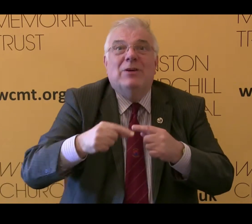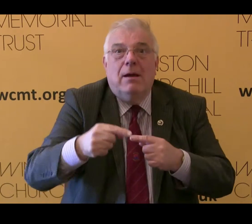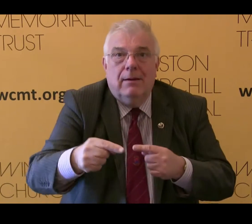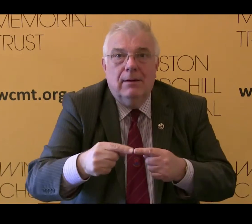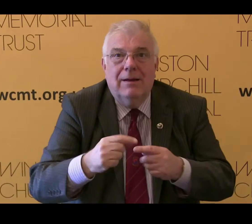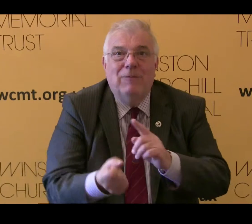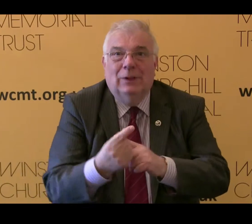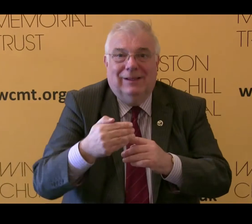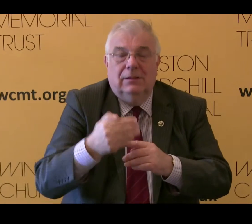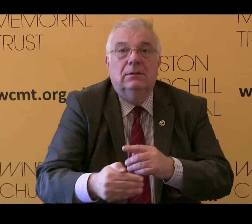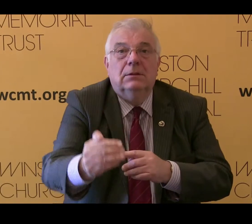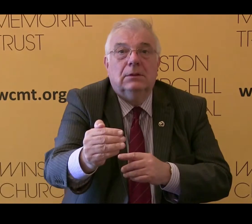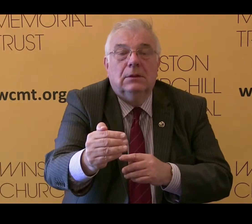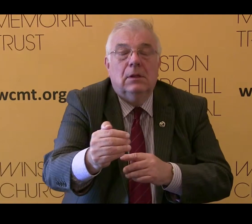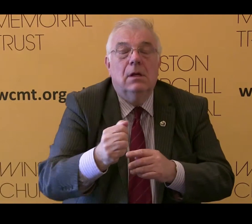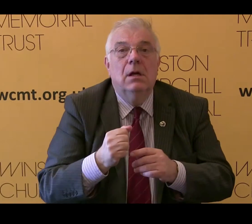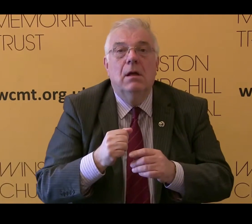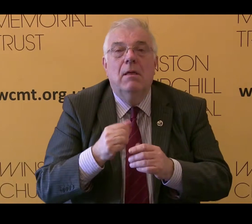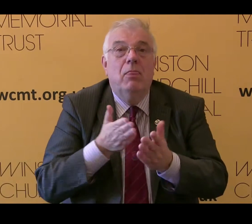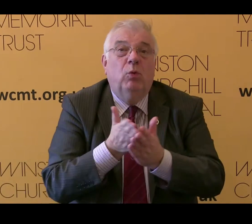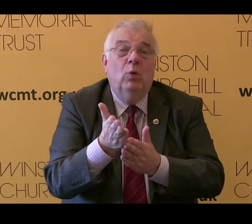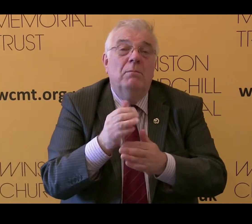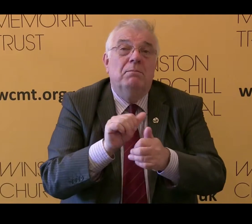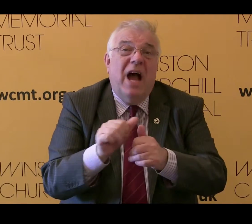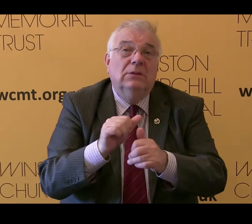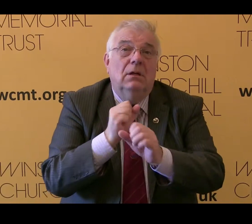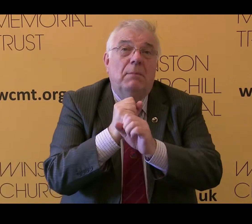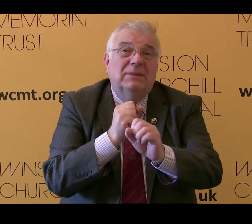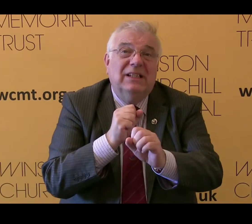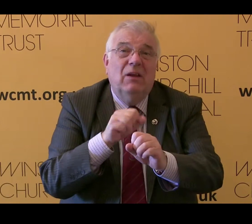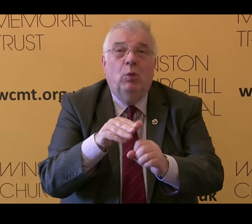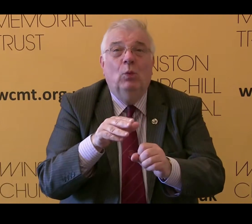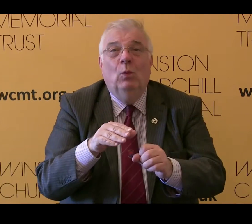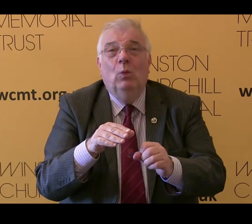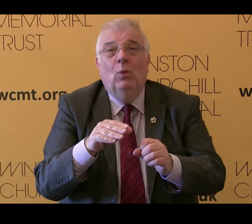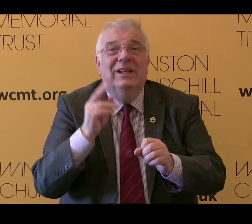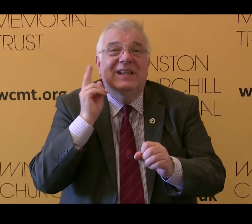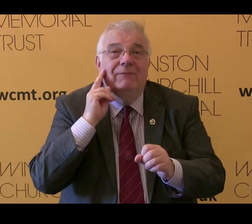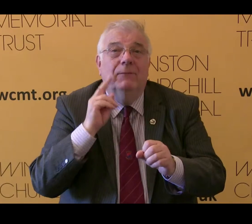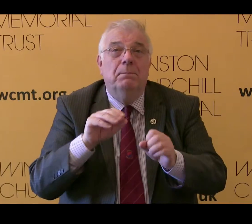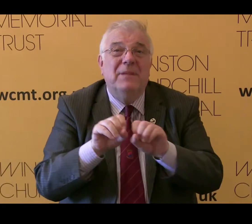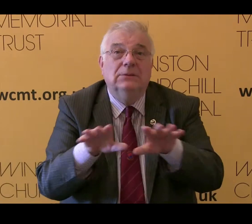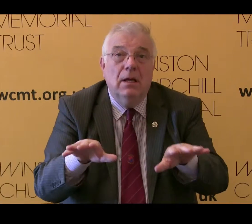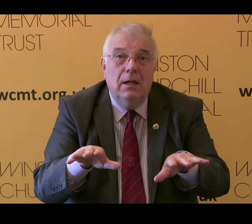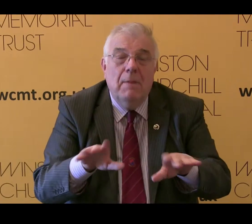year. And I think a lot of it is through better publicity, deaf media and so on. I'm one of the